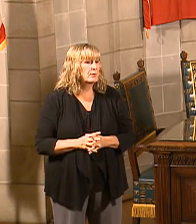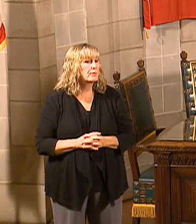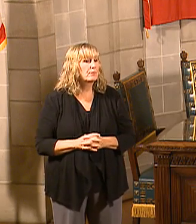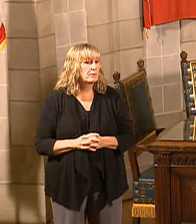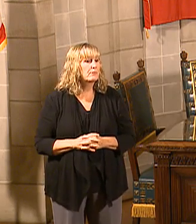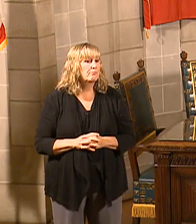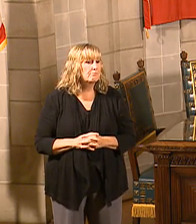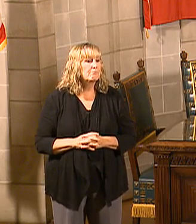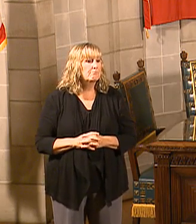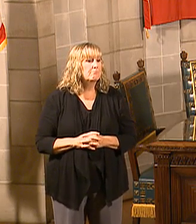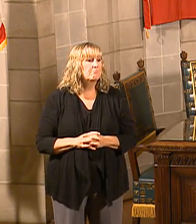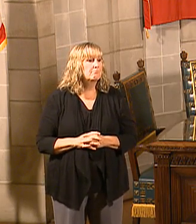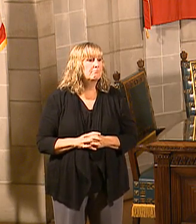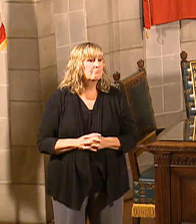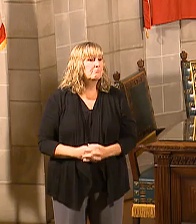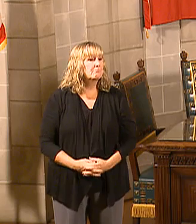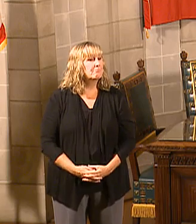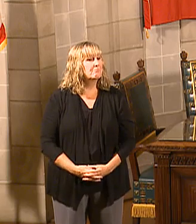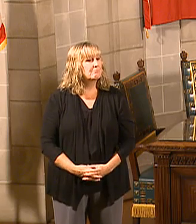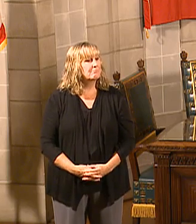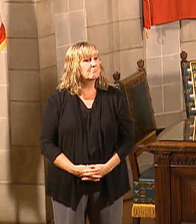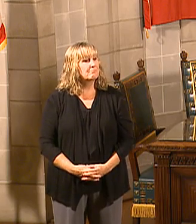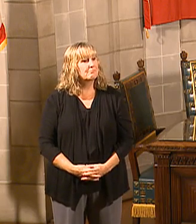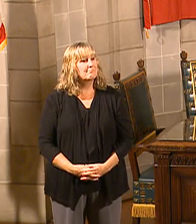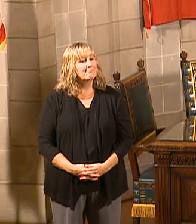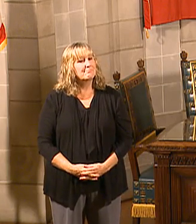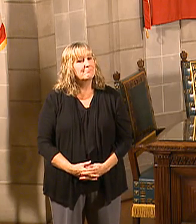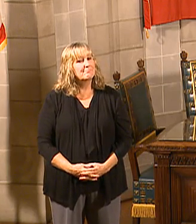could certainly get that for you.